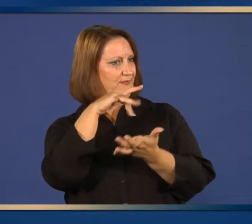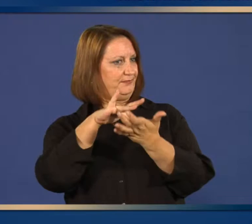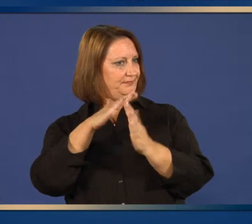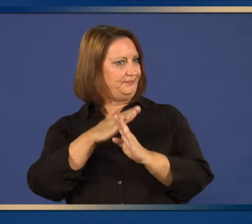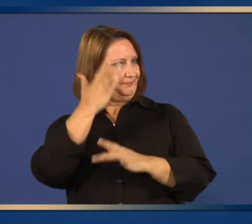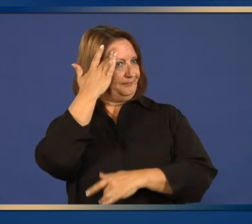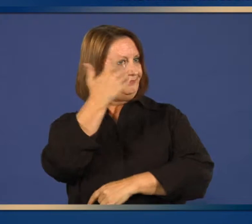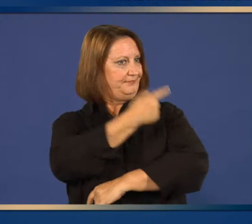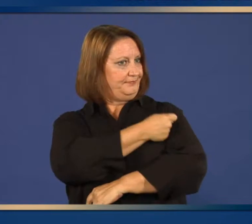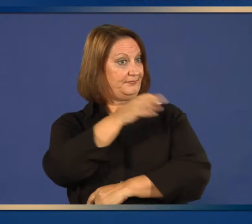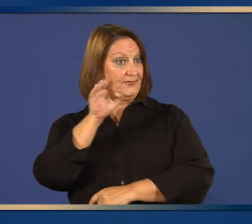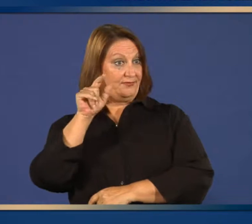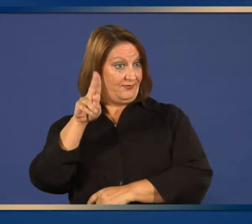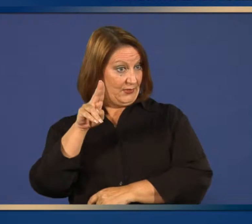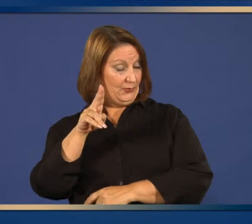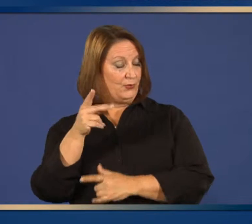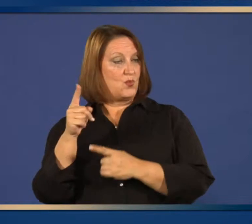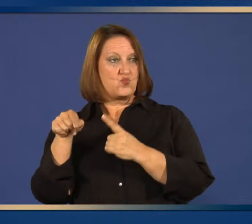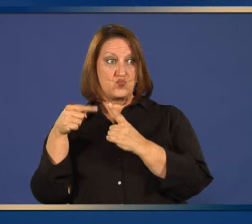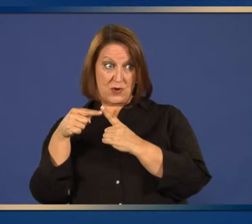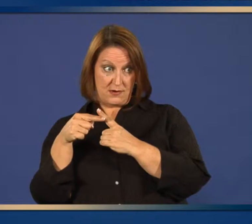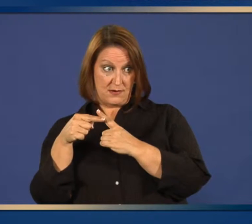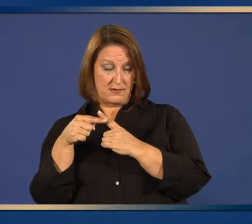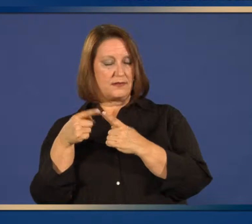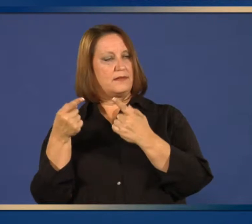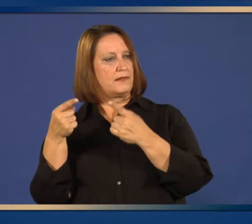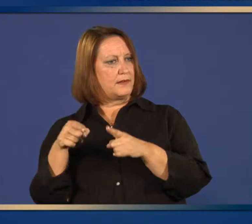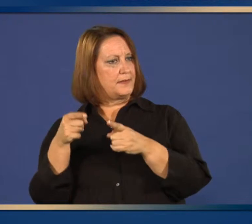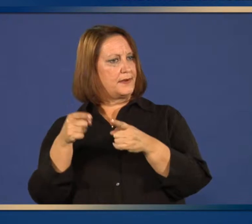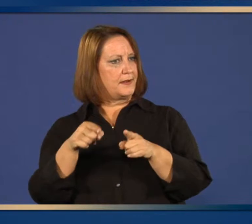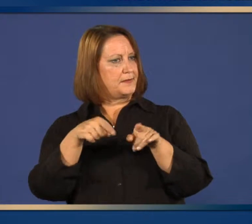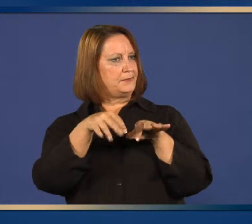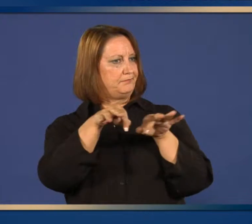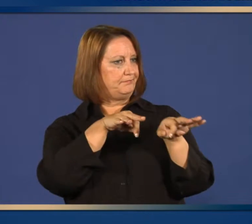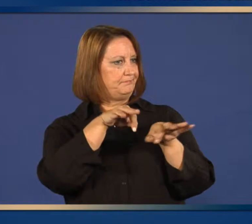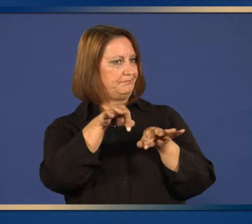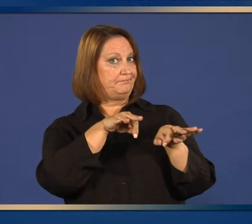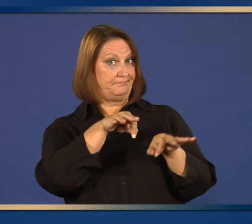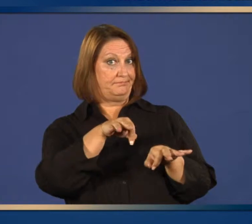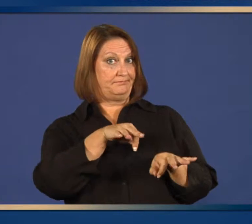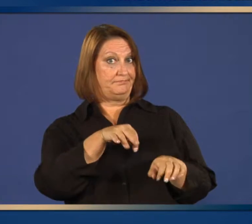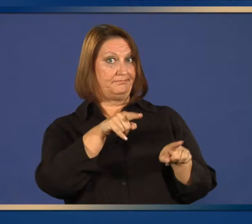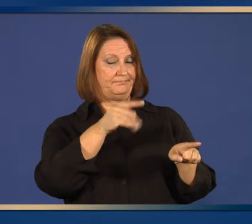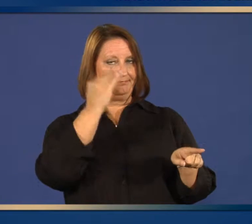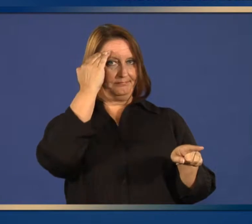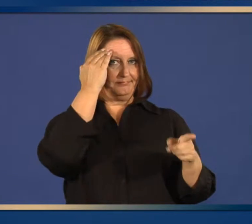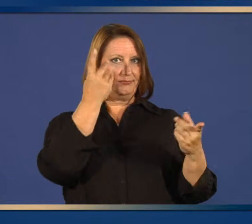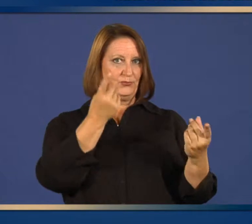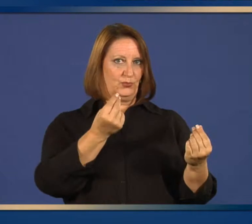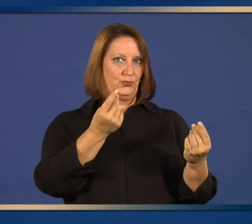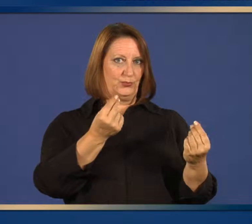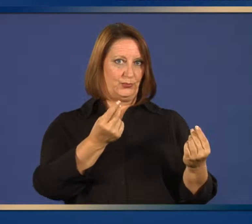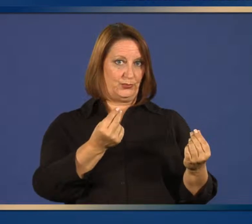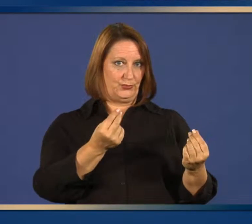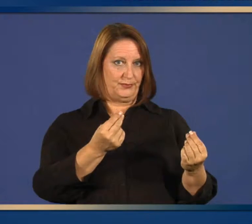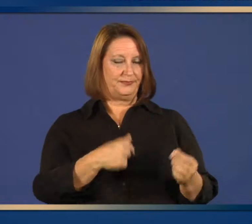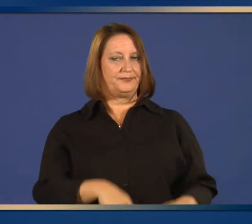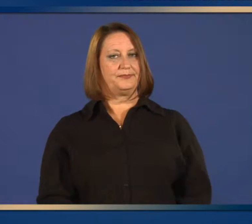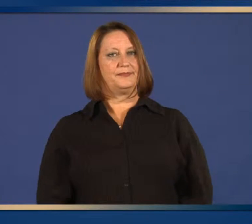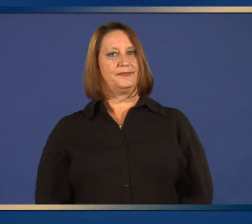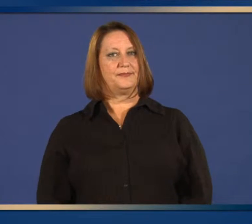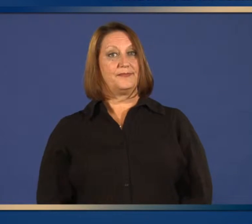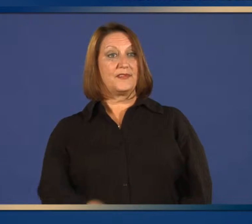Tell the doctor what happened, the date and time it happened, and when the vaccination was